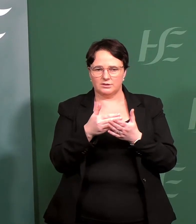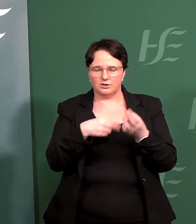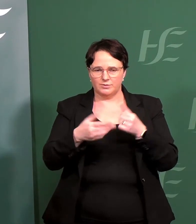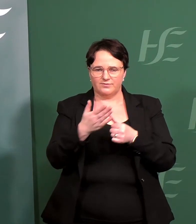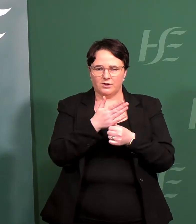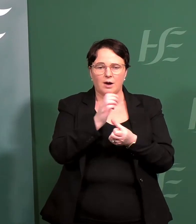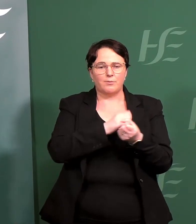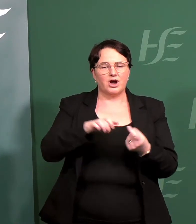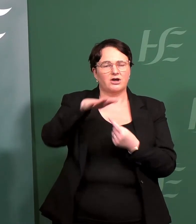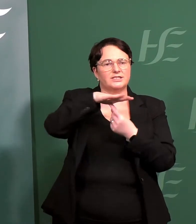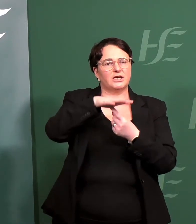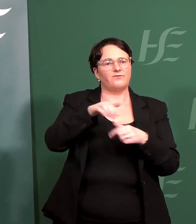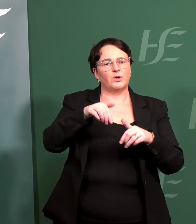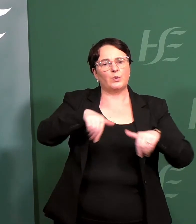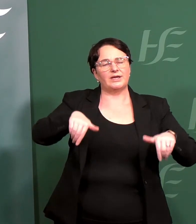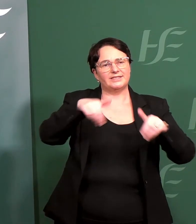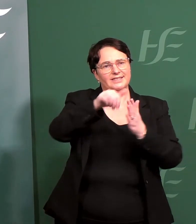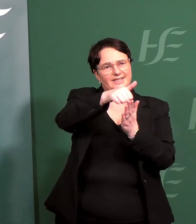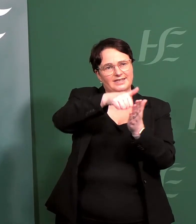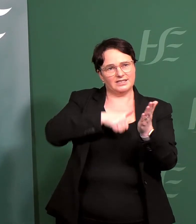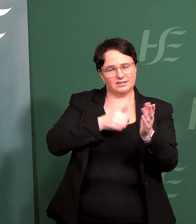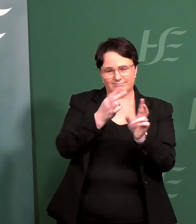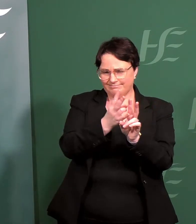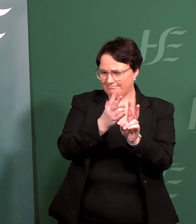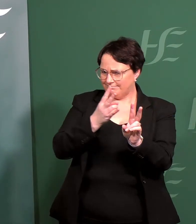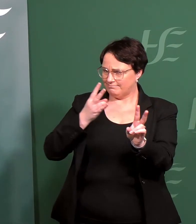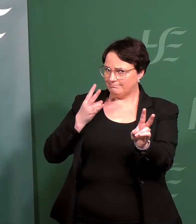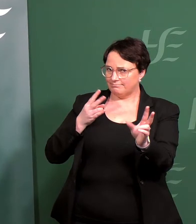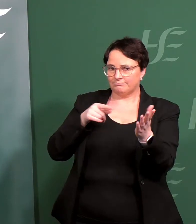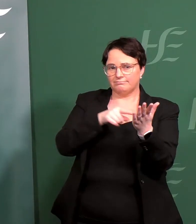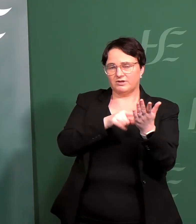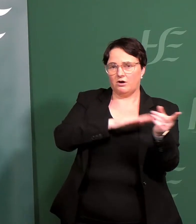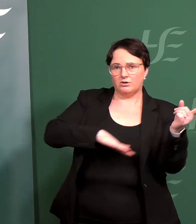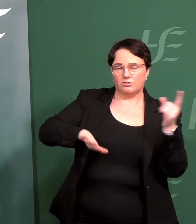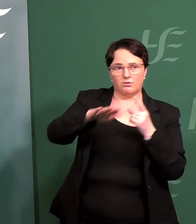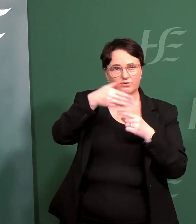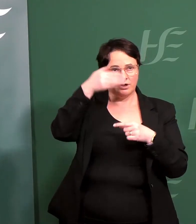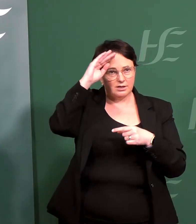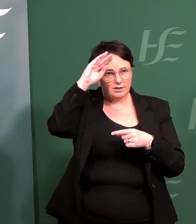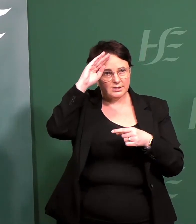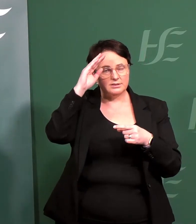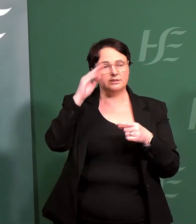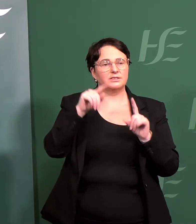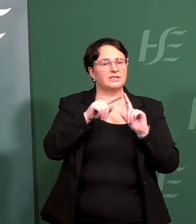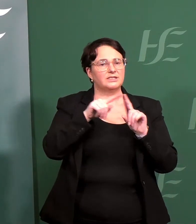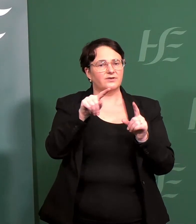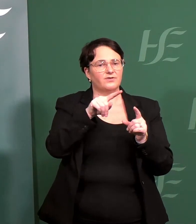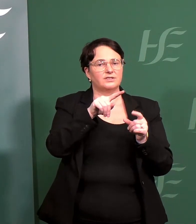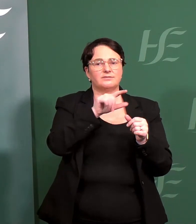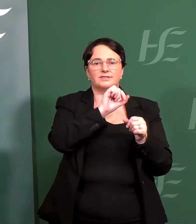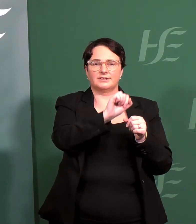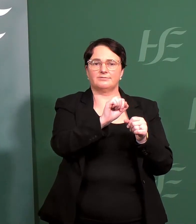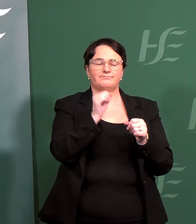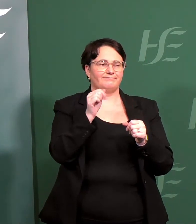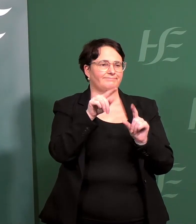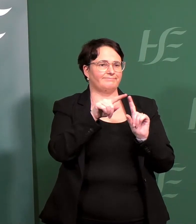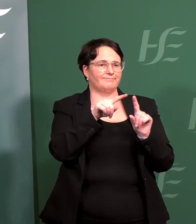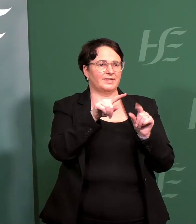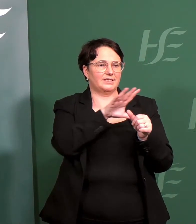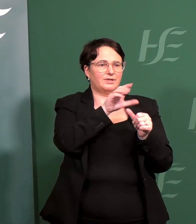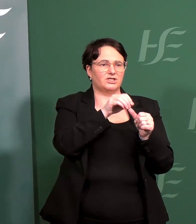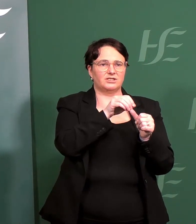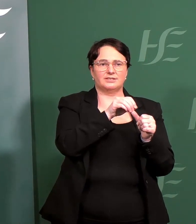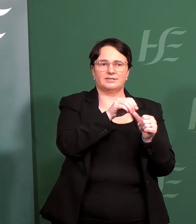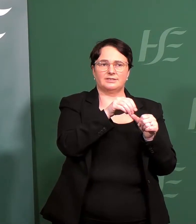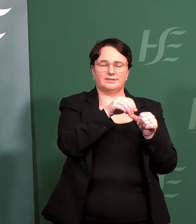waiting lists. Very significant waiting lists that we have all across the country, all across the various specialties that we have. If we look